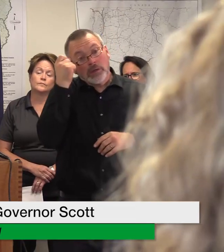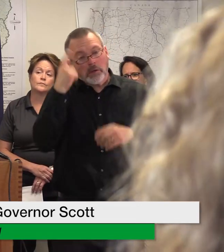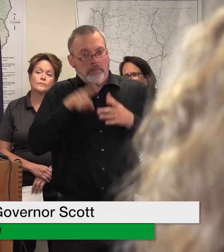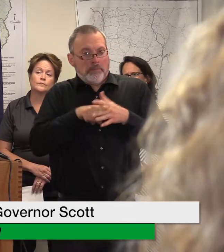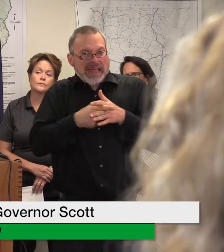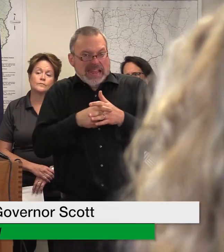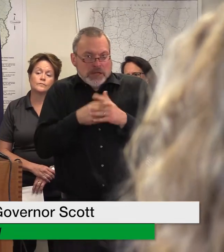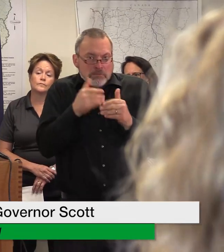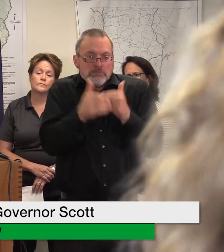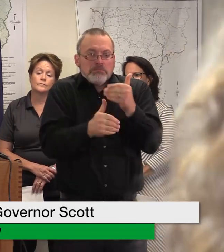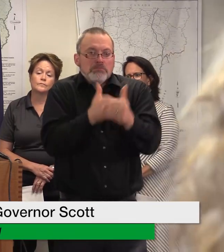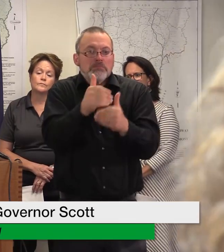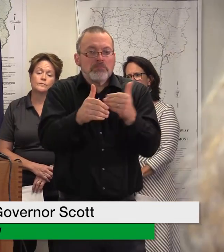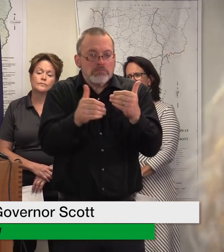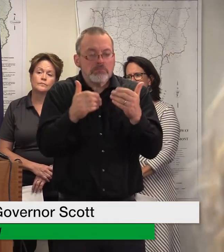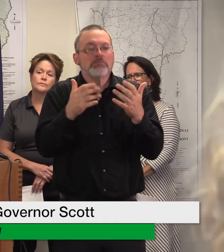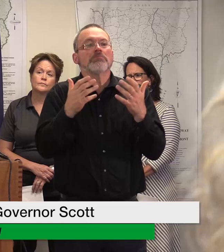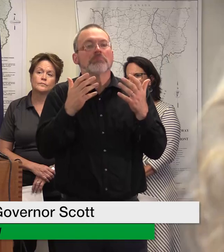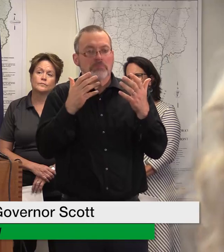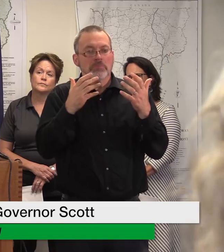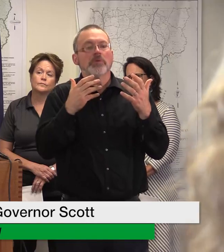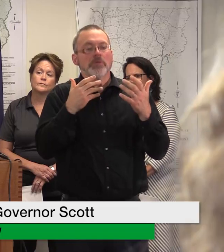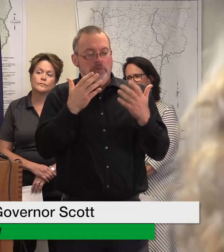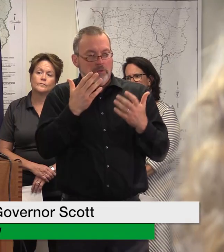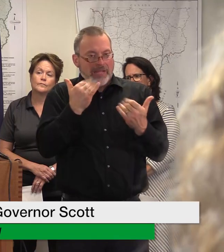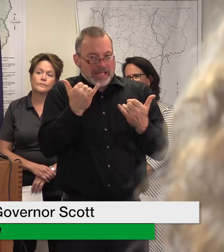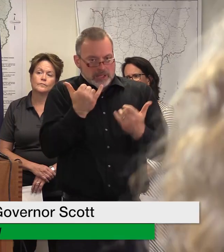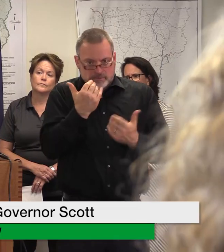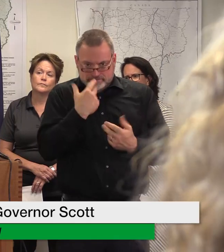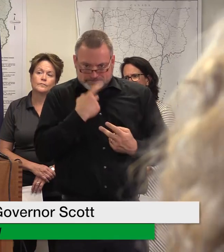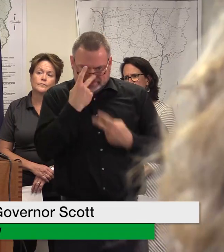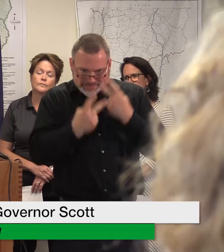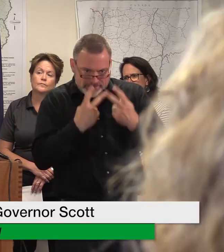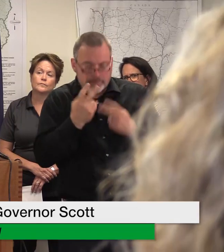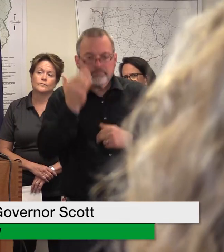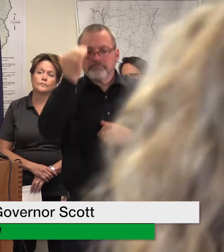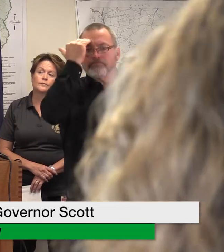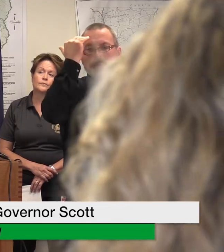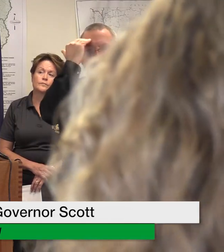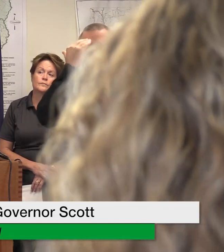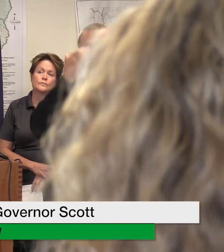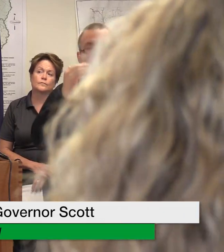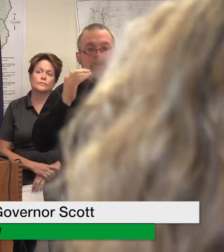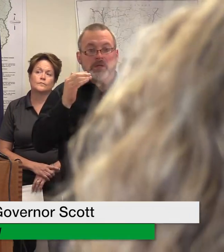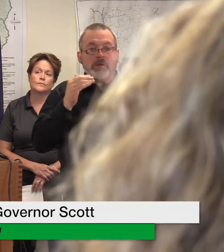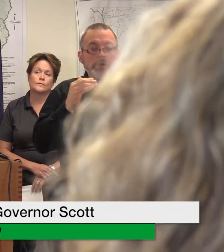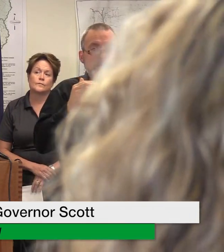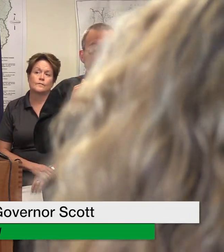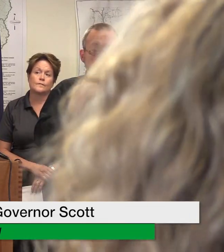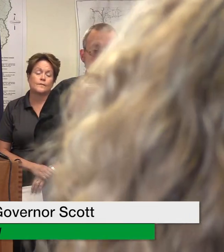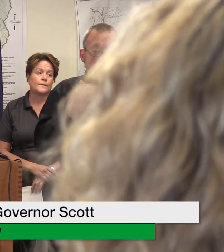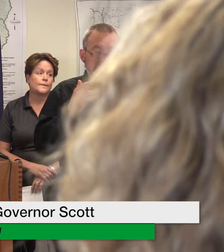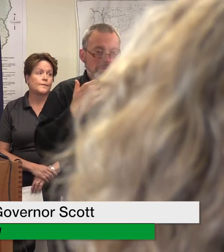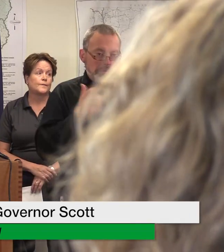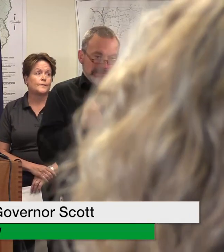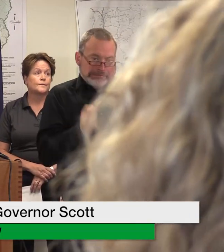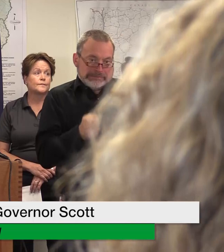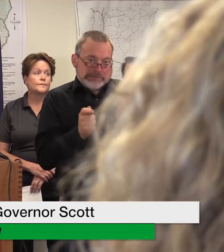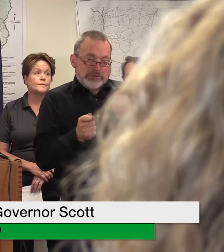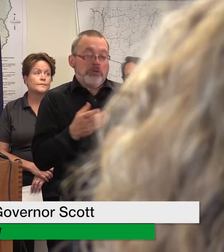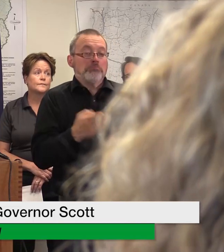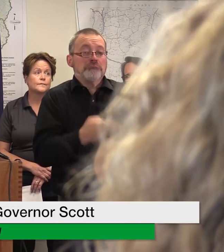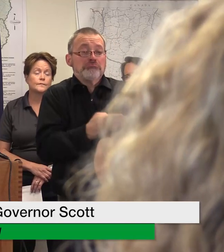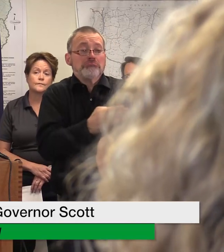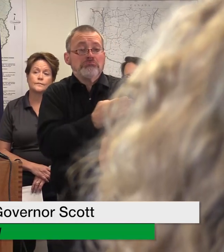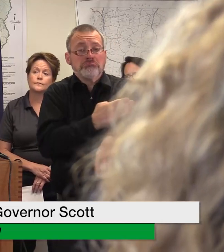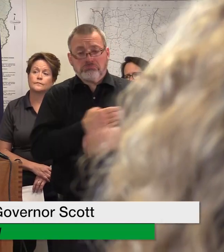we learned from it. So we're better at the end than the beginning or during the initial crisis,